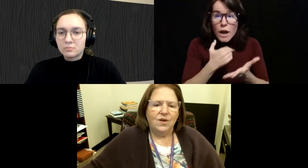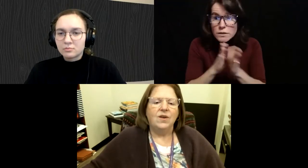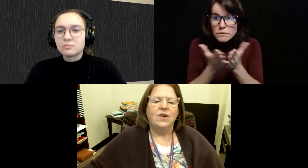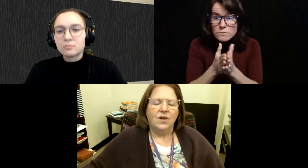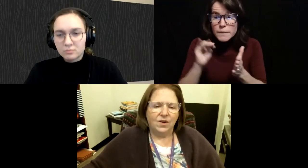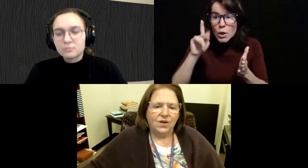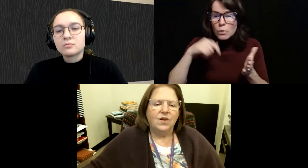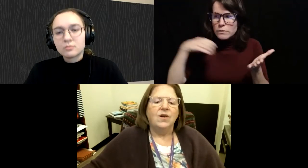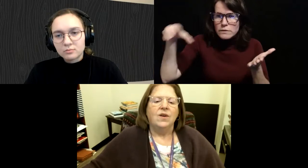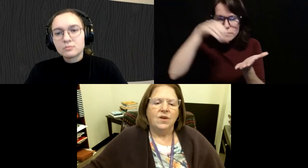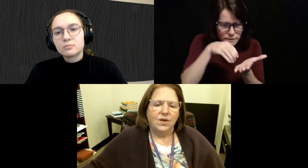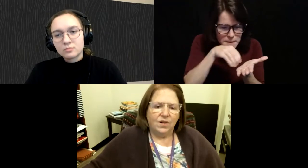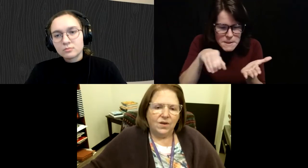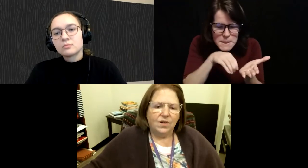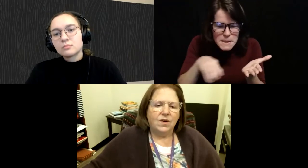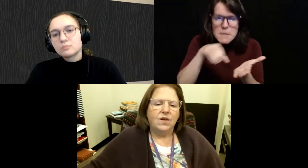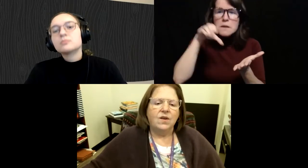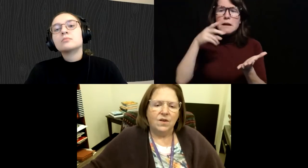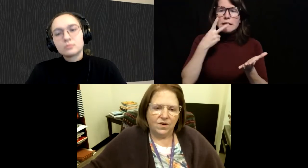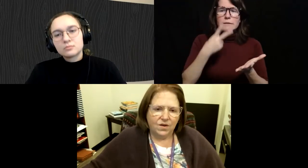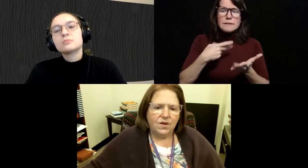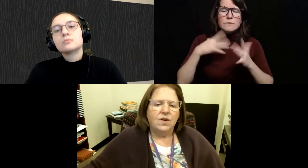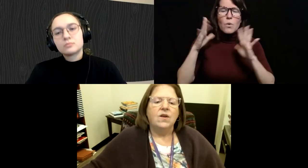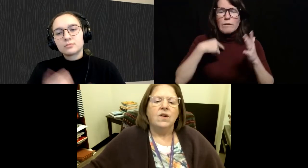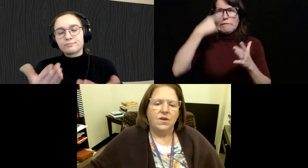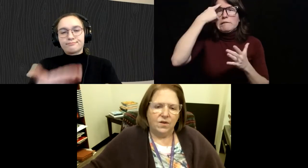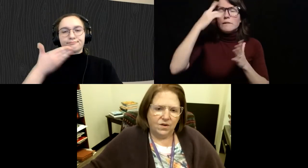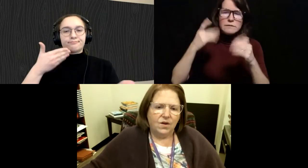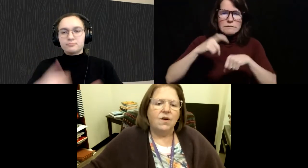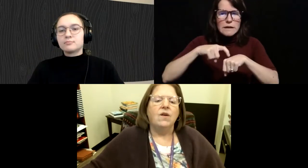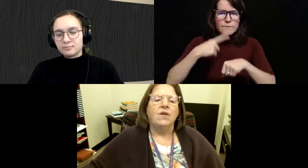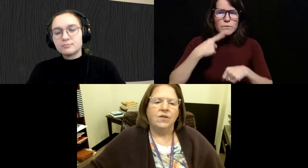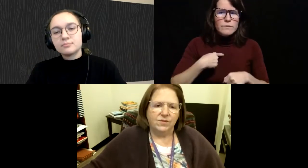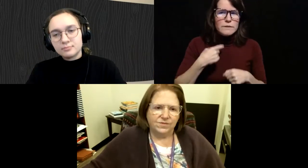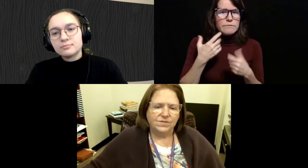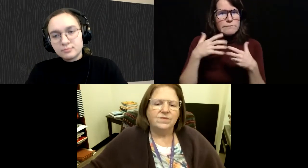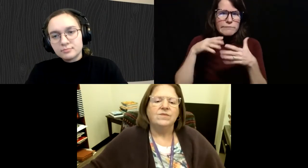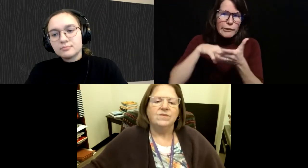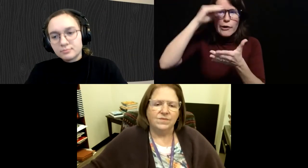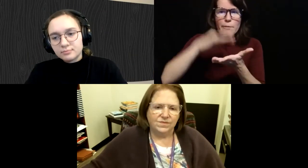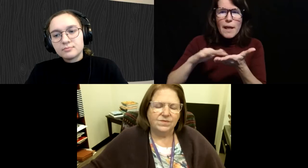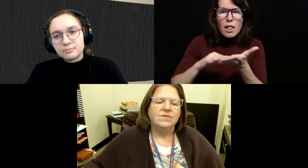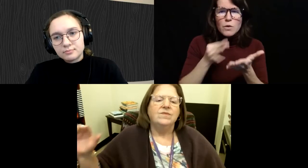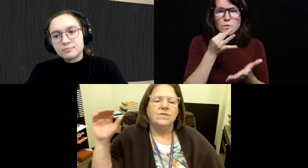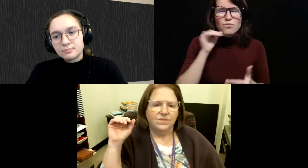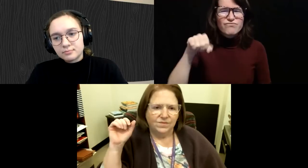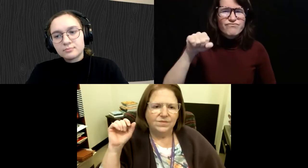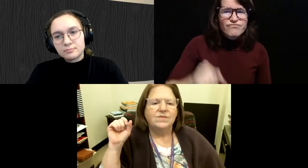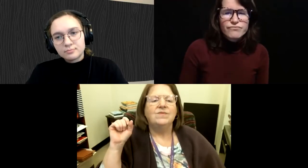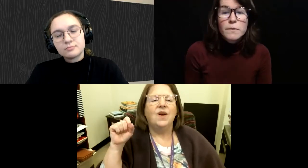portable digital. Yeah. It helps me and I can put it on a book and be able to see and know what that is. So, but I hope to